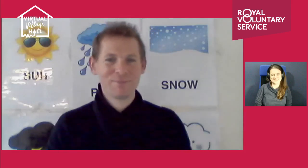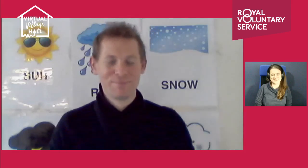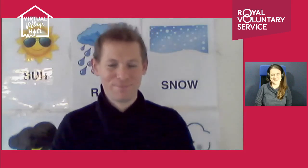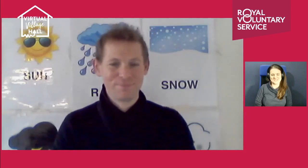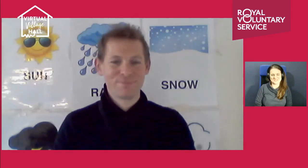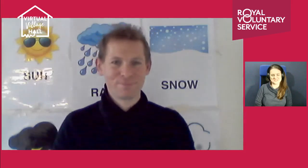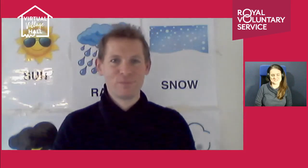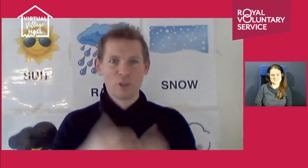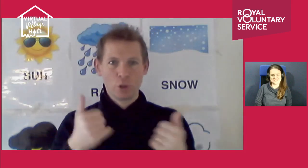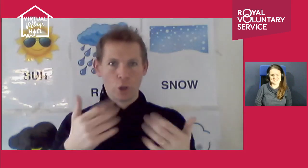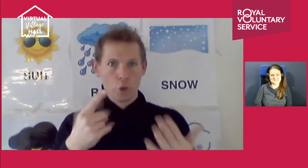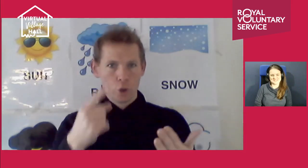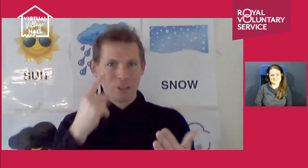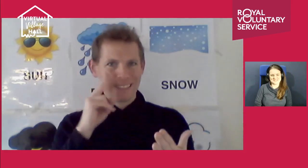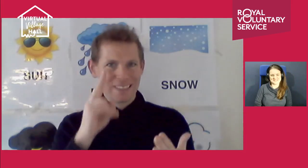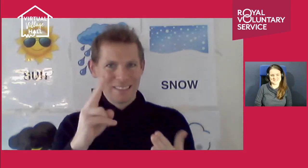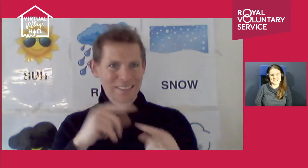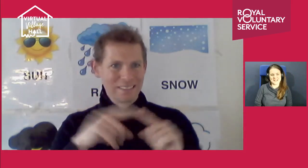Well done, everyone.